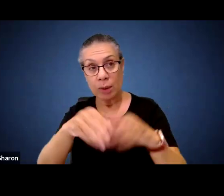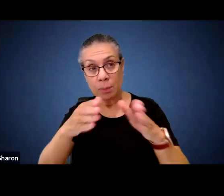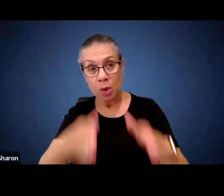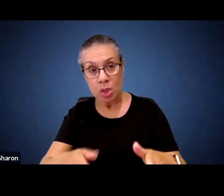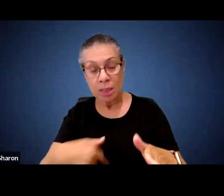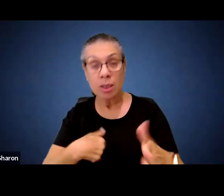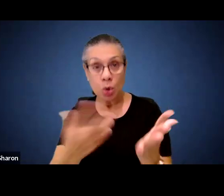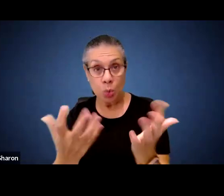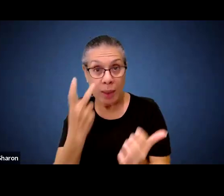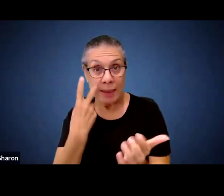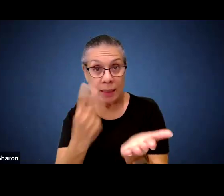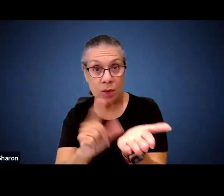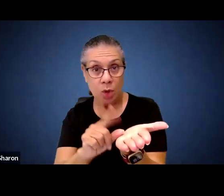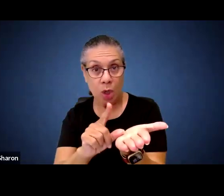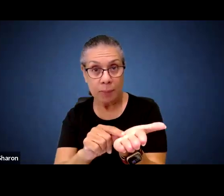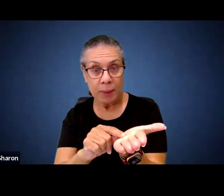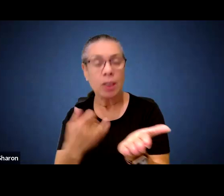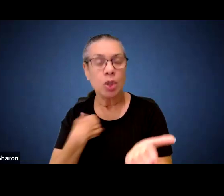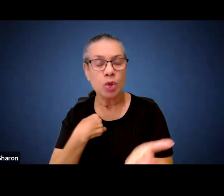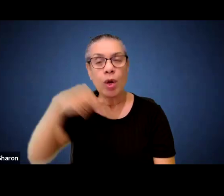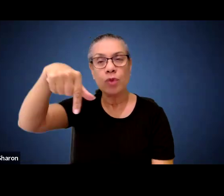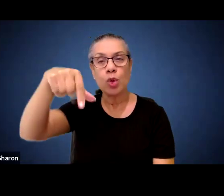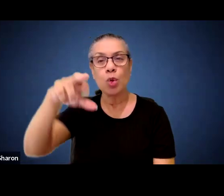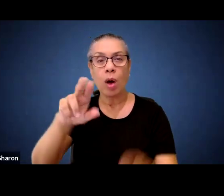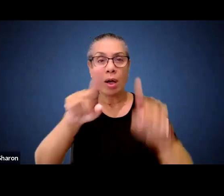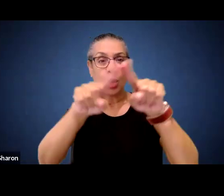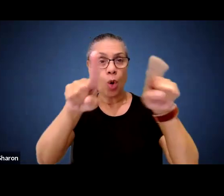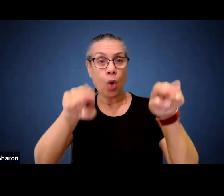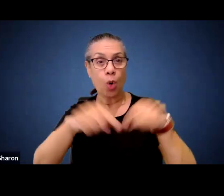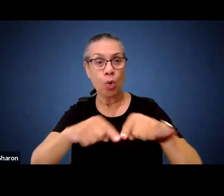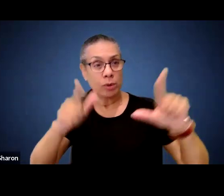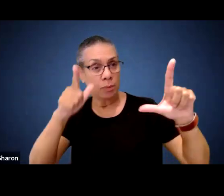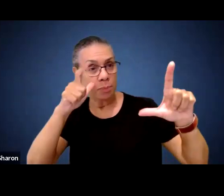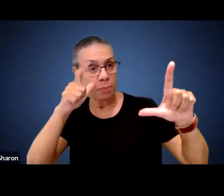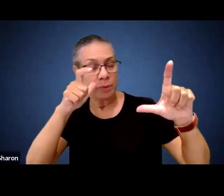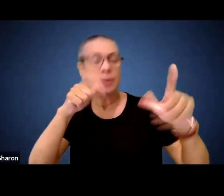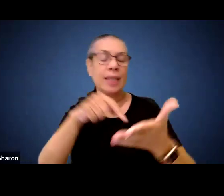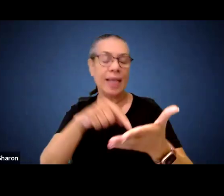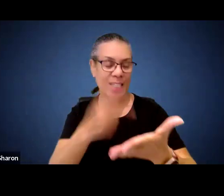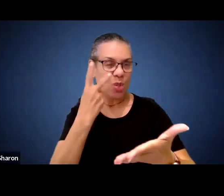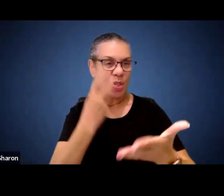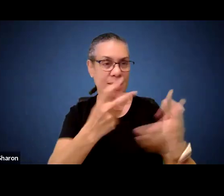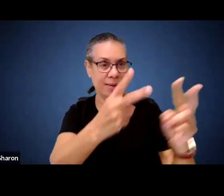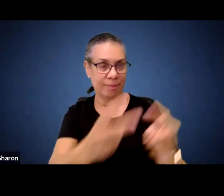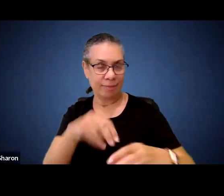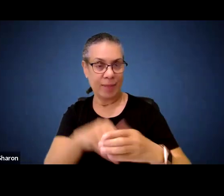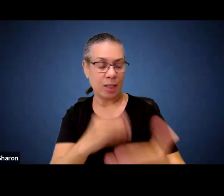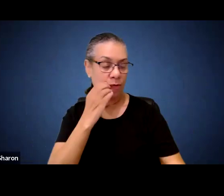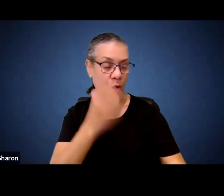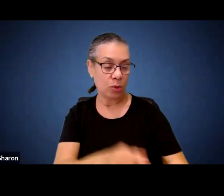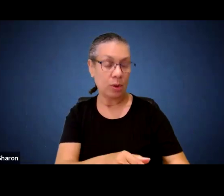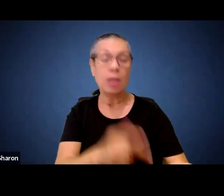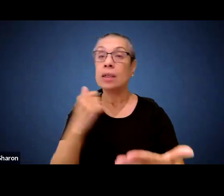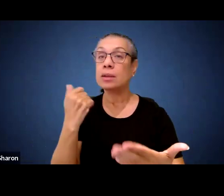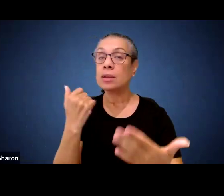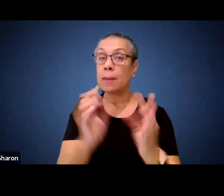meeting documents by scanning the QR code that's posted by the doors. The meeting documents have been